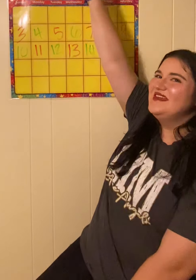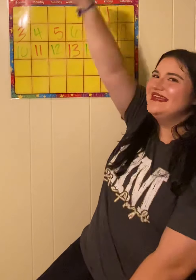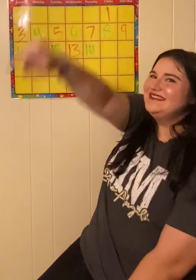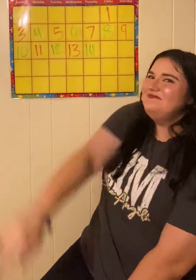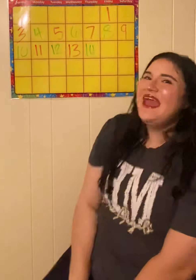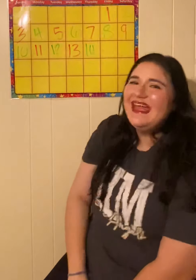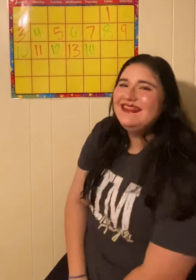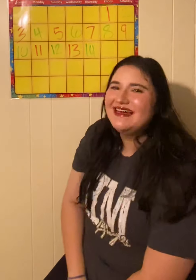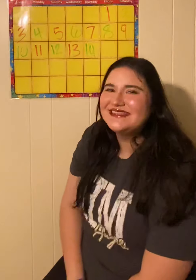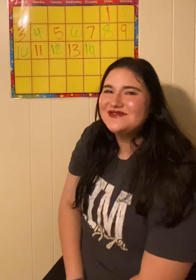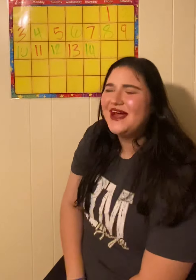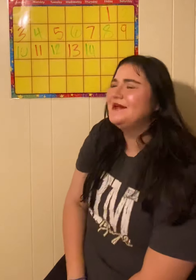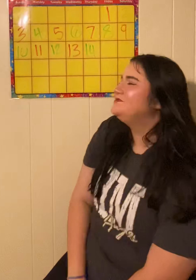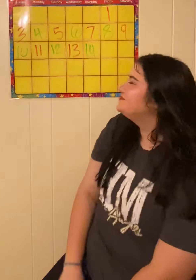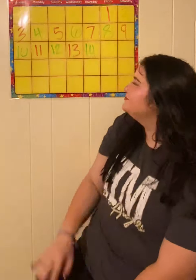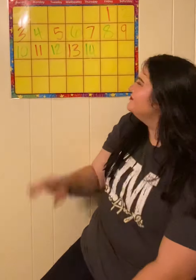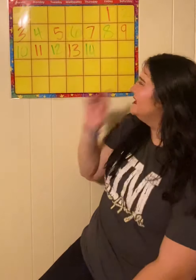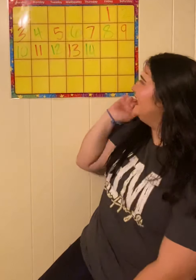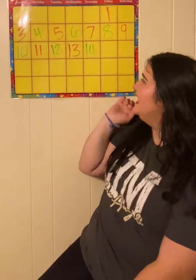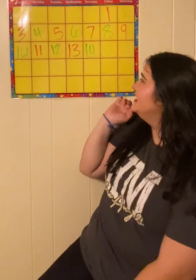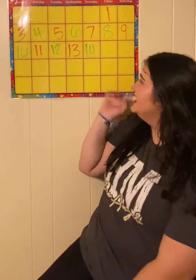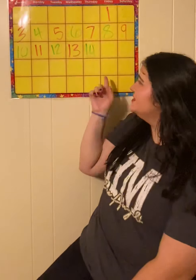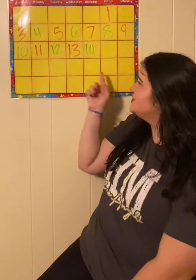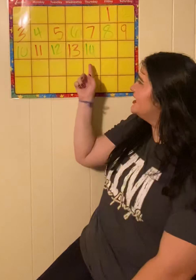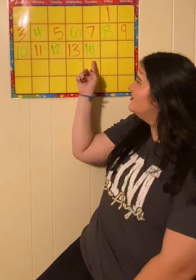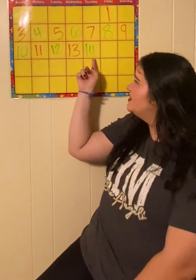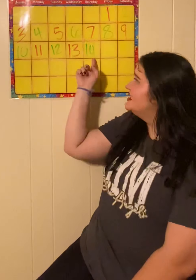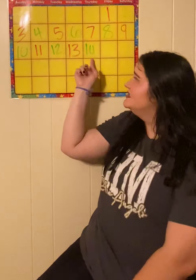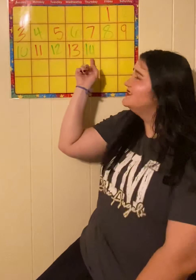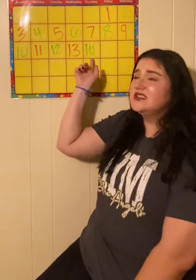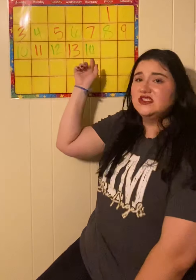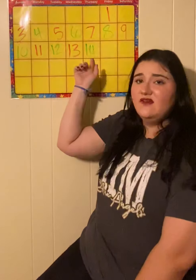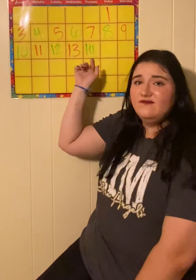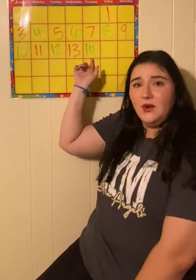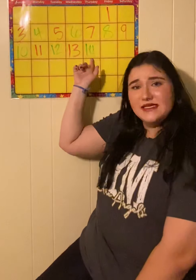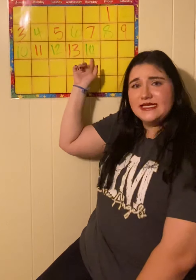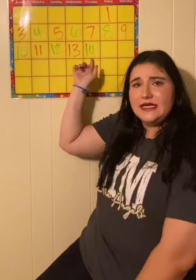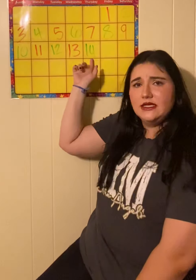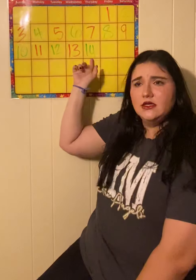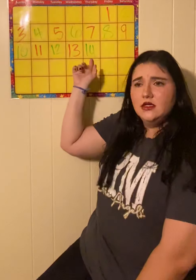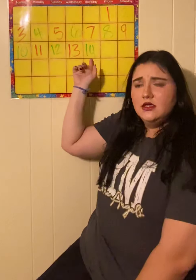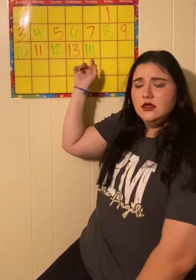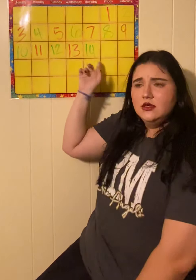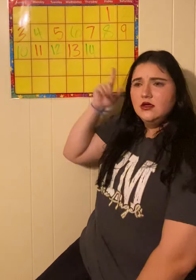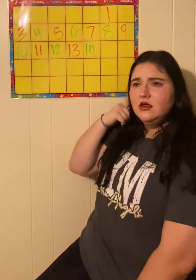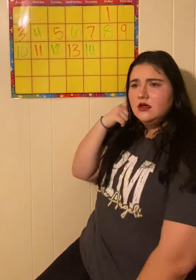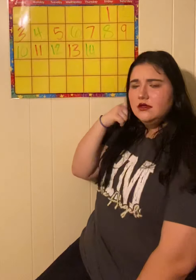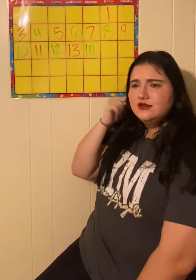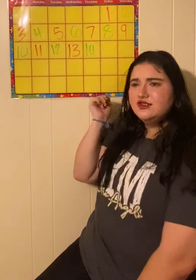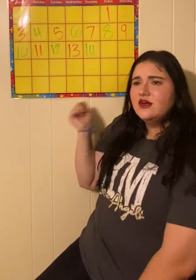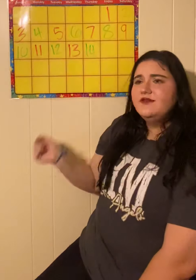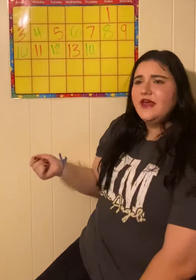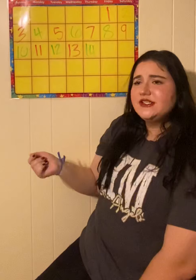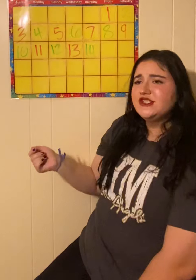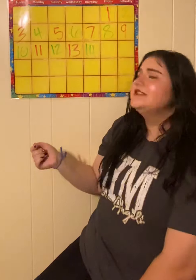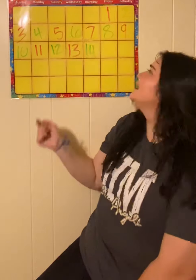It's May, that's right. And yesterday was 14. So if yesterday